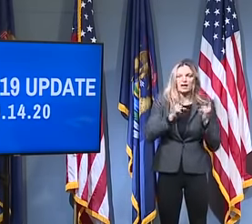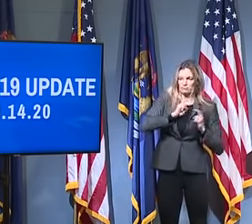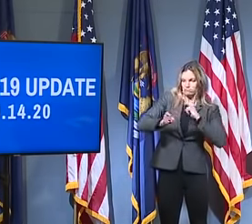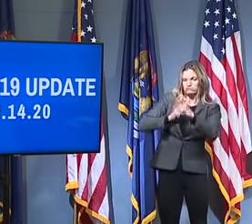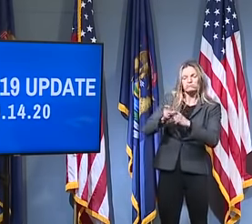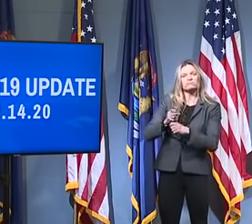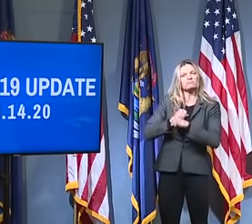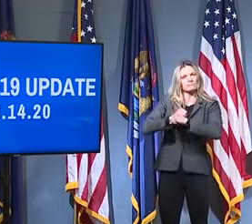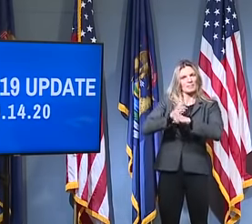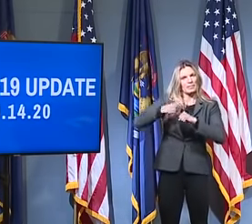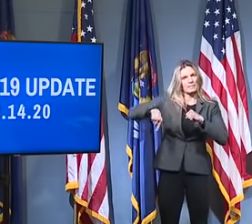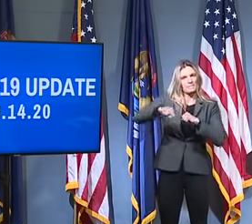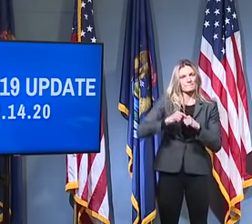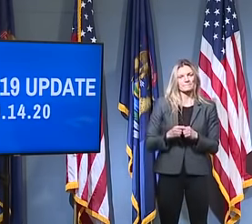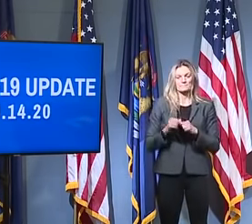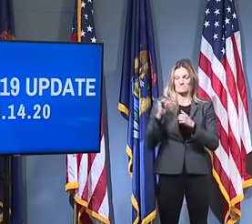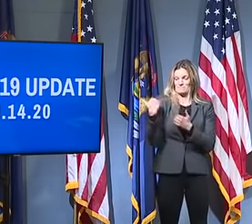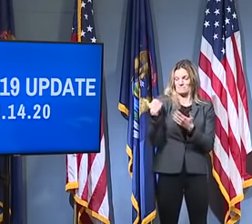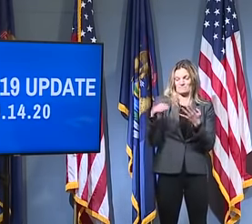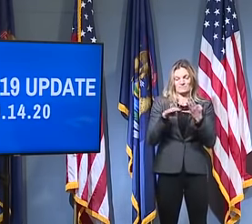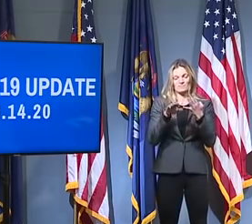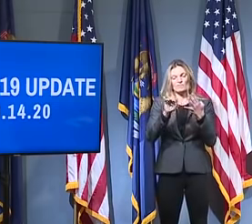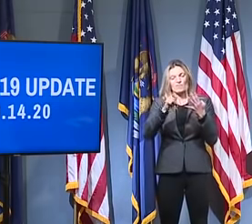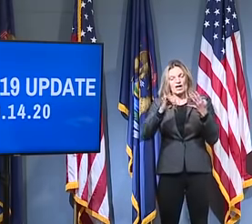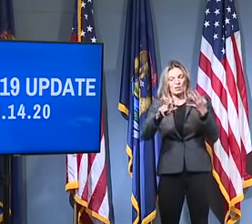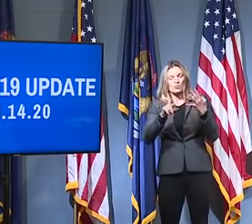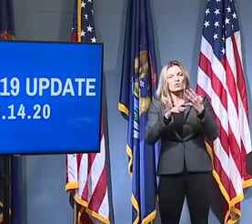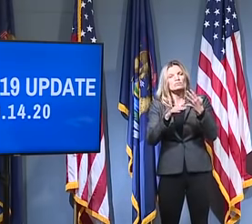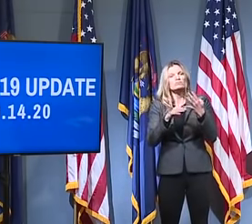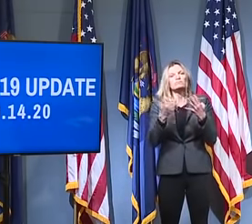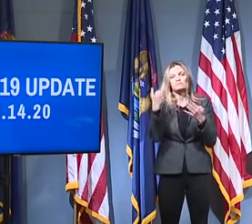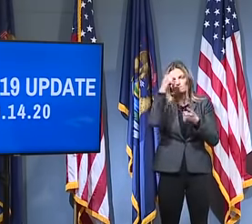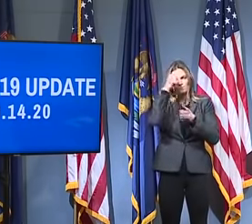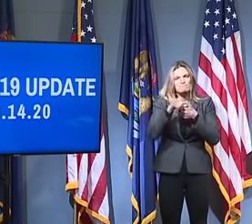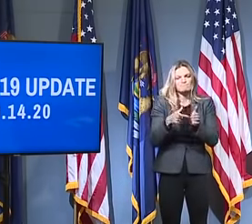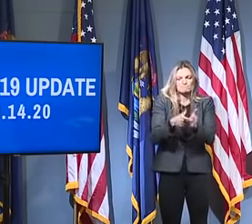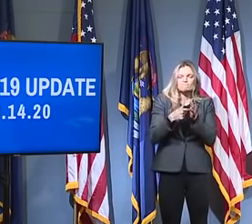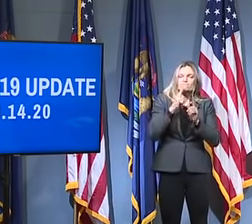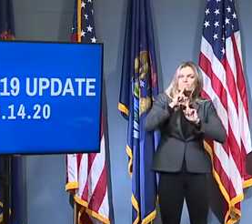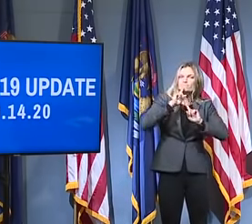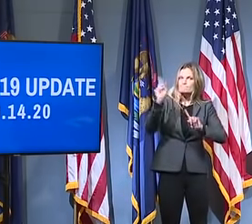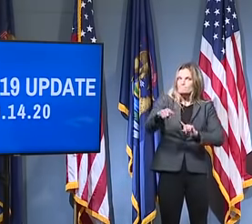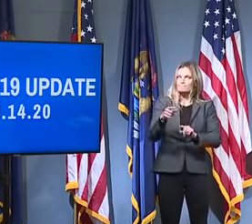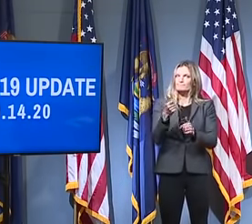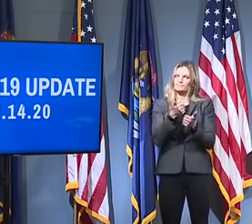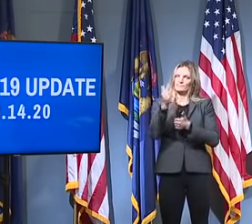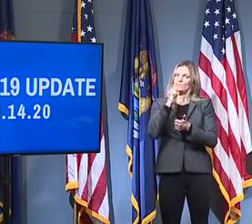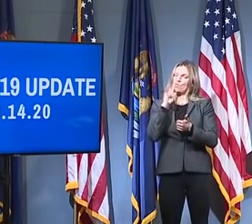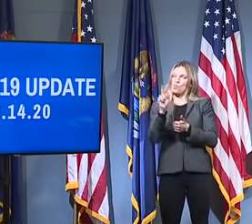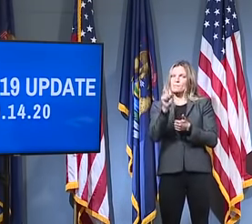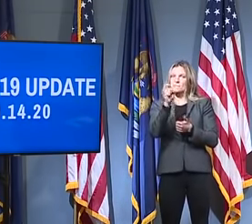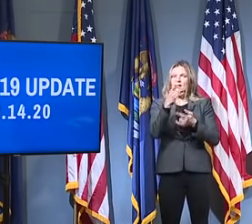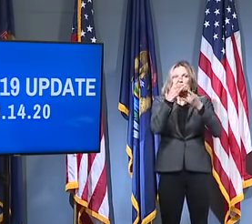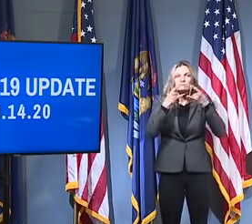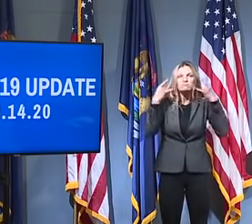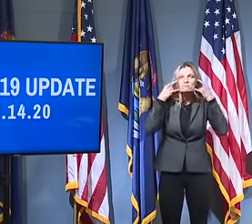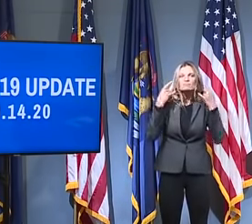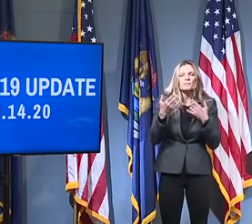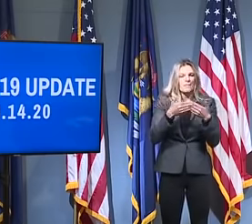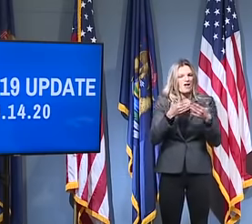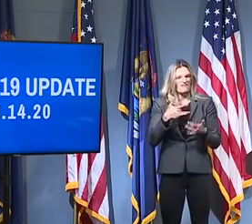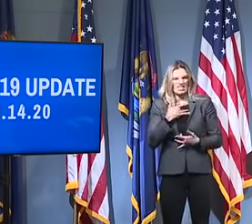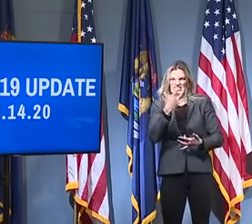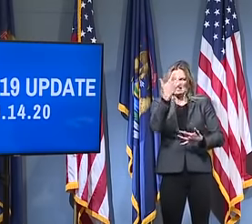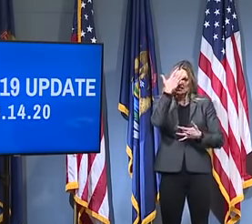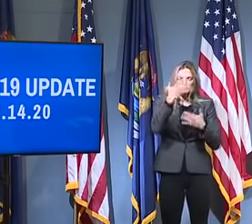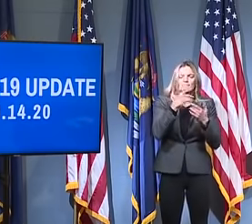executive order at the end of April that required face coverings for symptomatic and asymptomatic individuals, we've wanted to make sure that there were civil